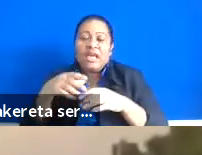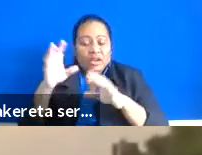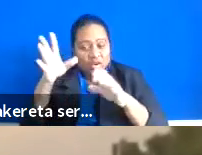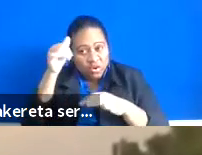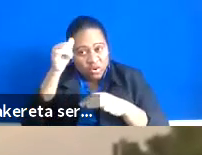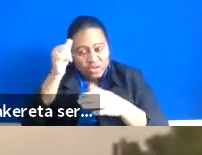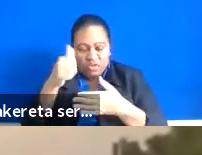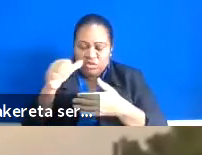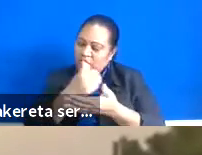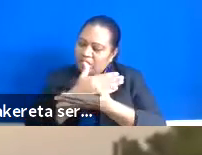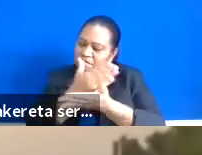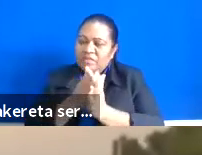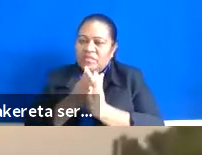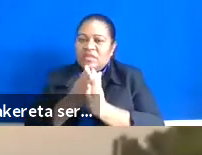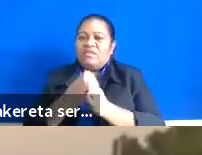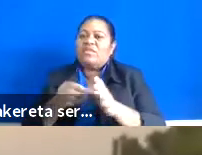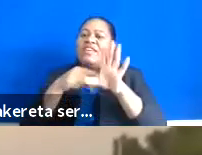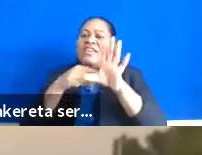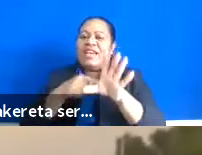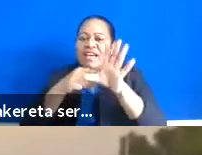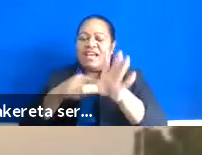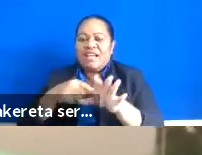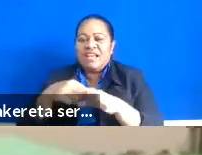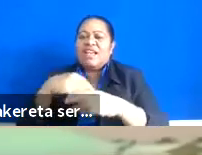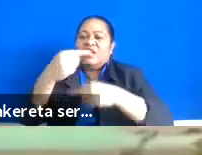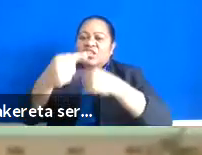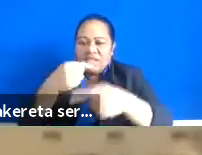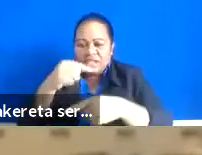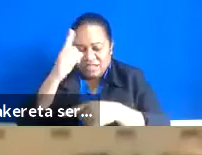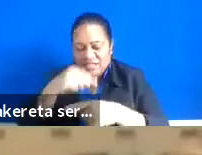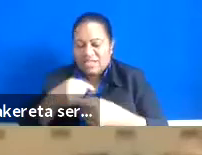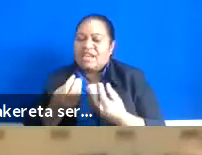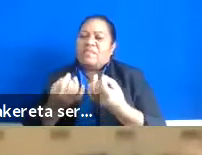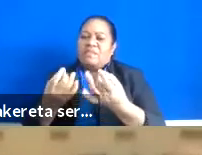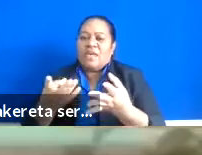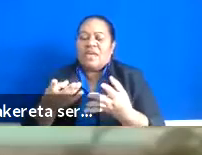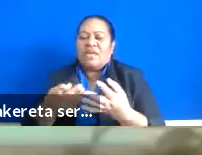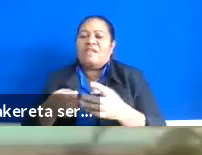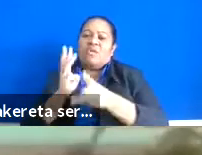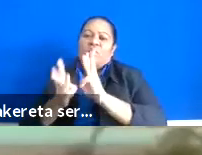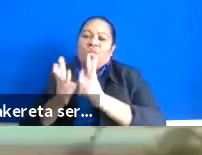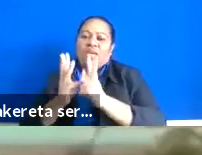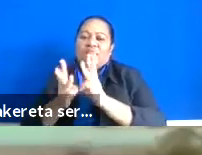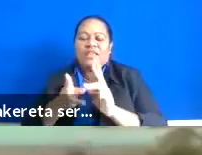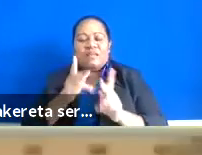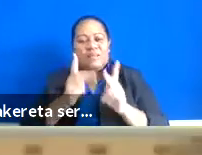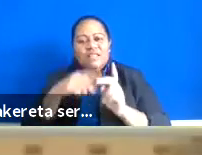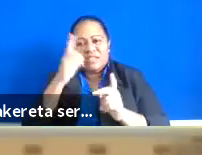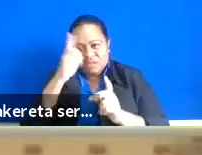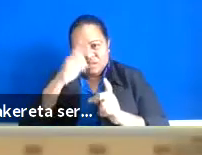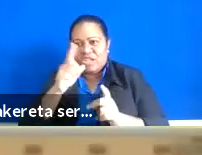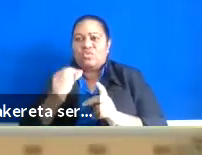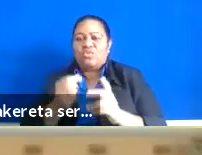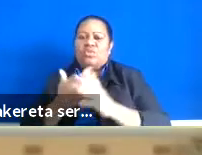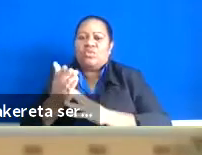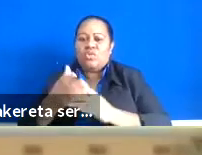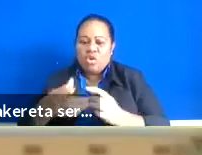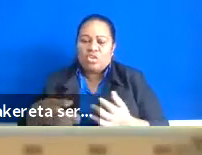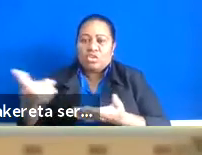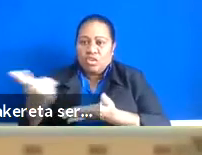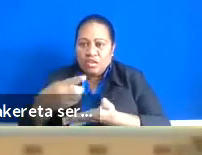generation to better prepare themselves for the changing weather patterns. This can be done through documentation in the different